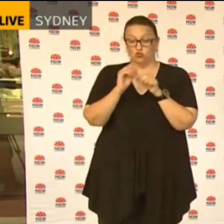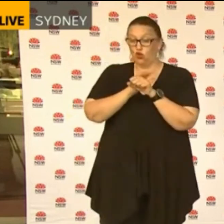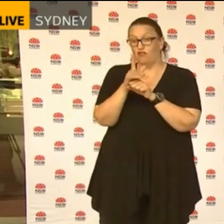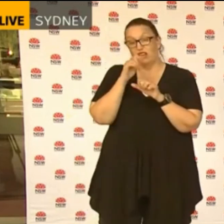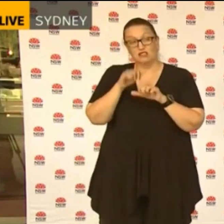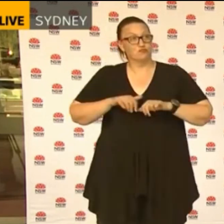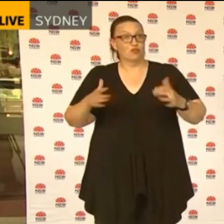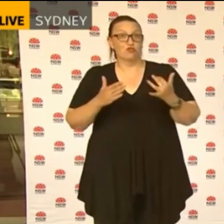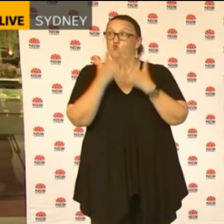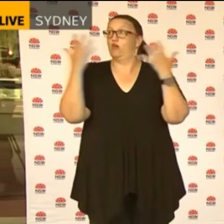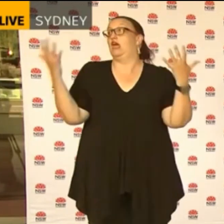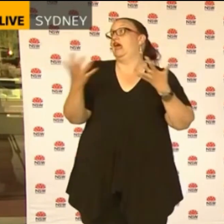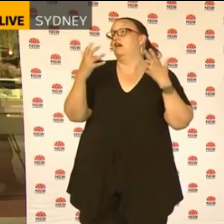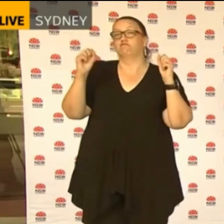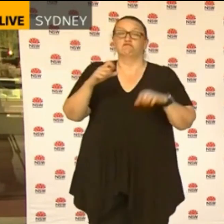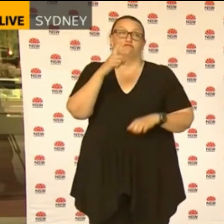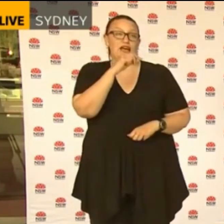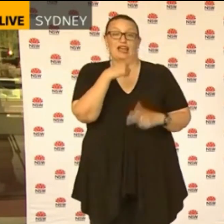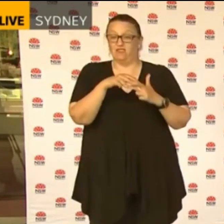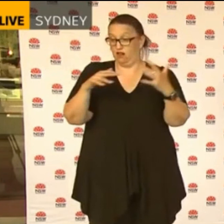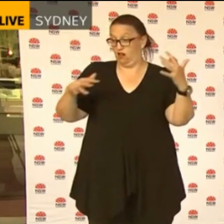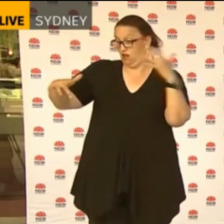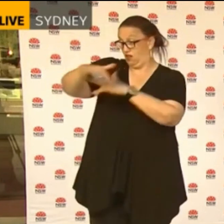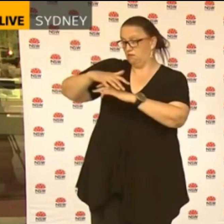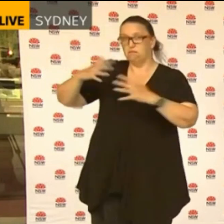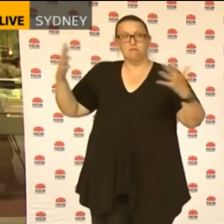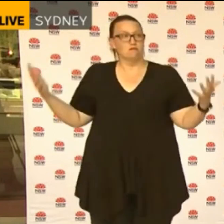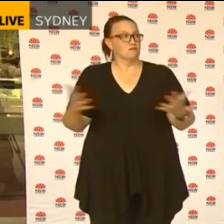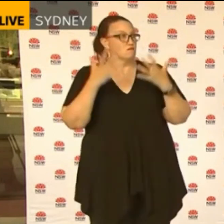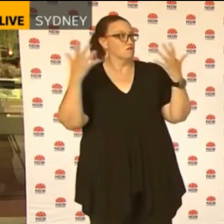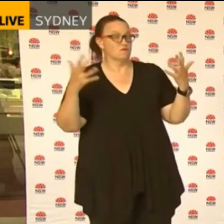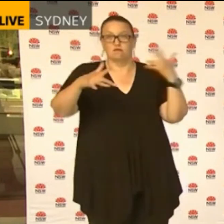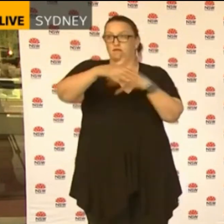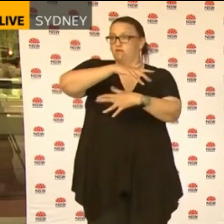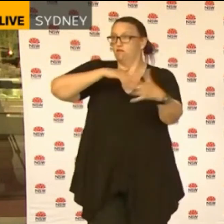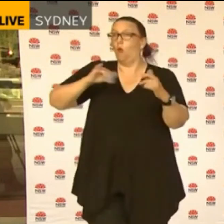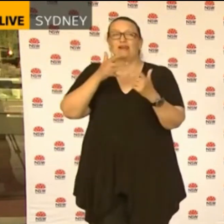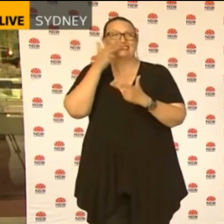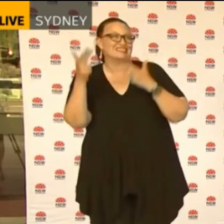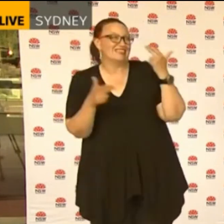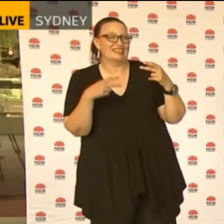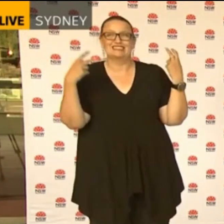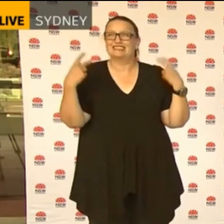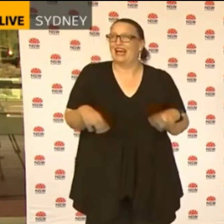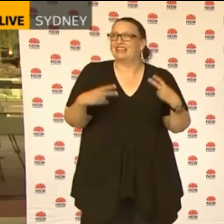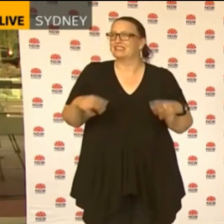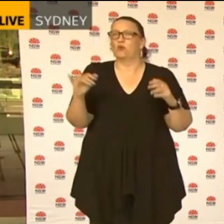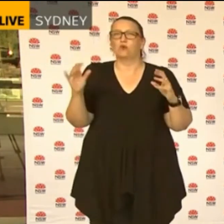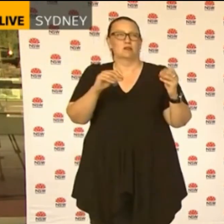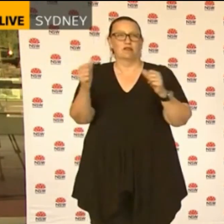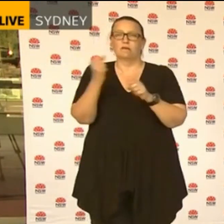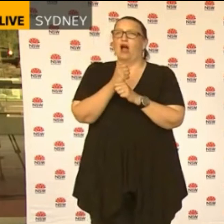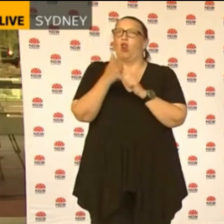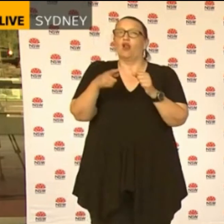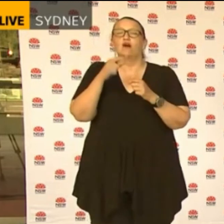and that's when you've got large numbers of people or we're doing things to people to generate lots of aerosols, and we often do that in health settings.